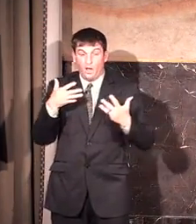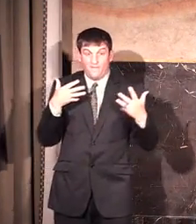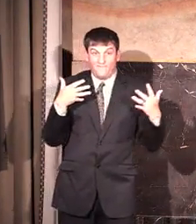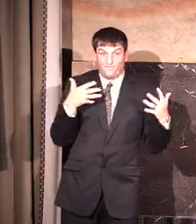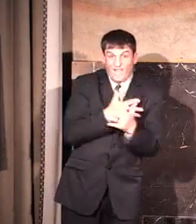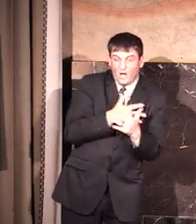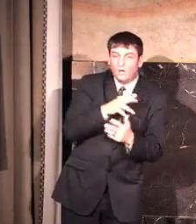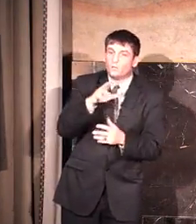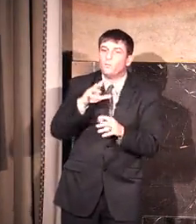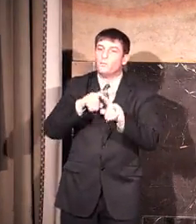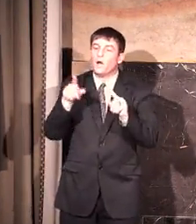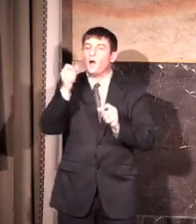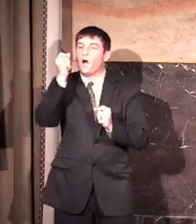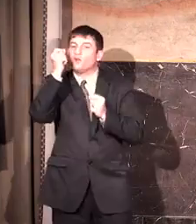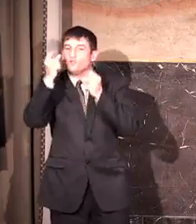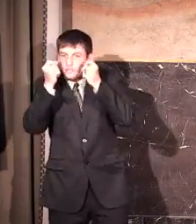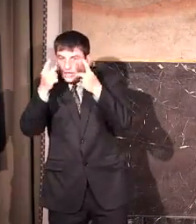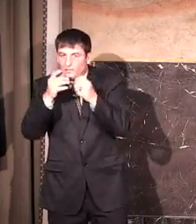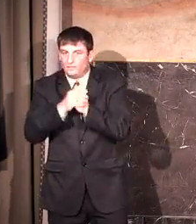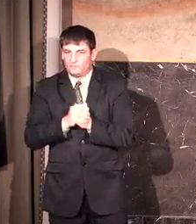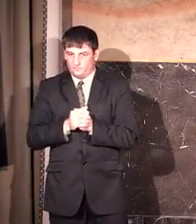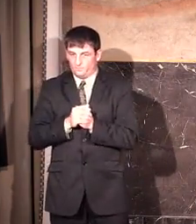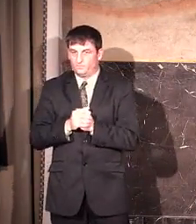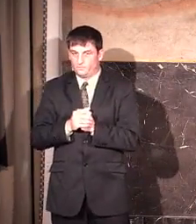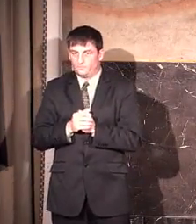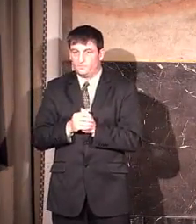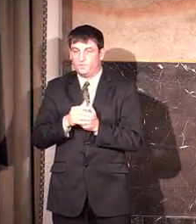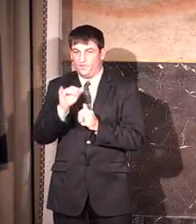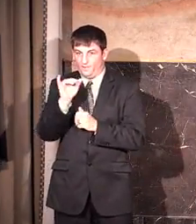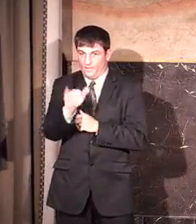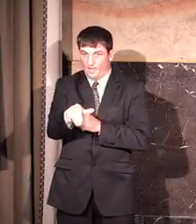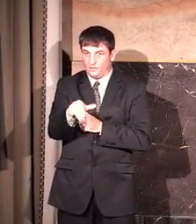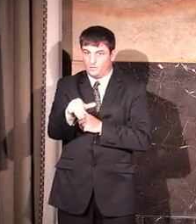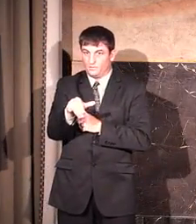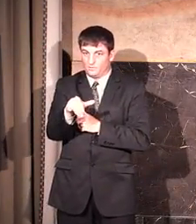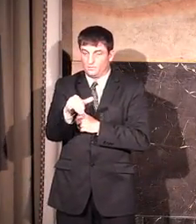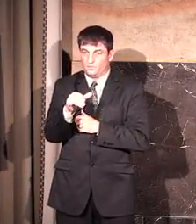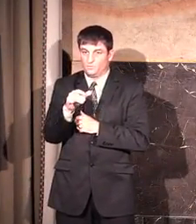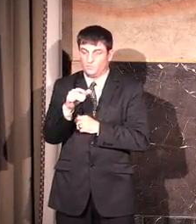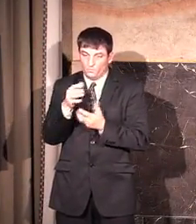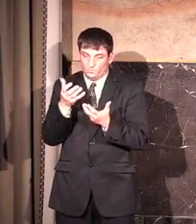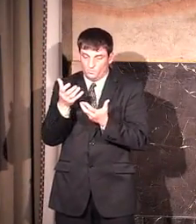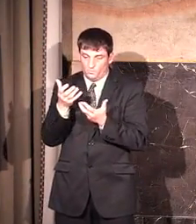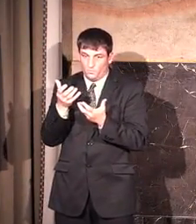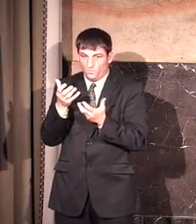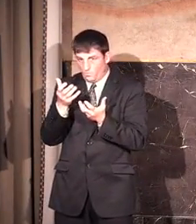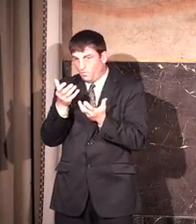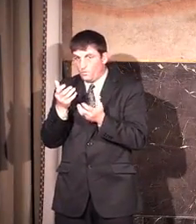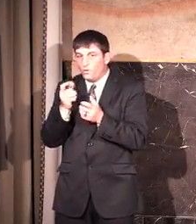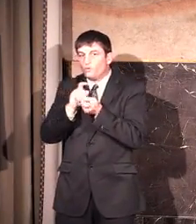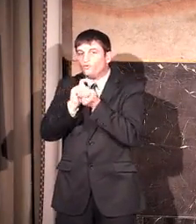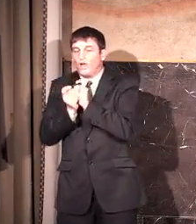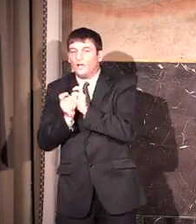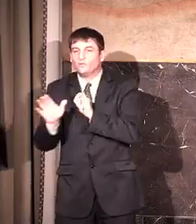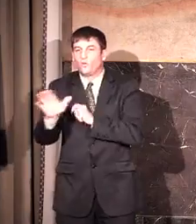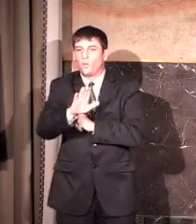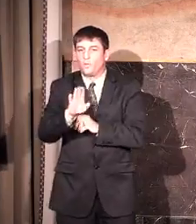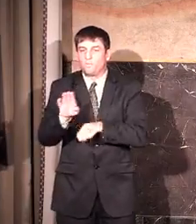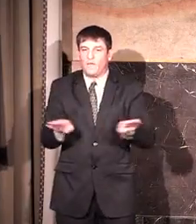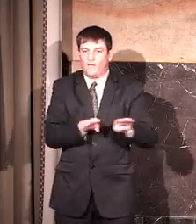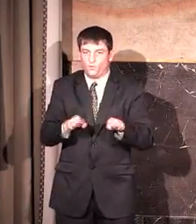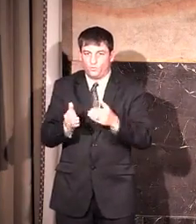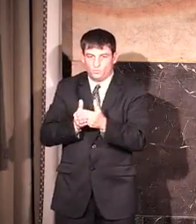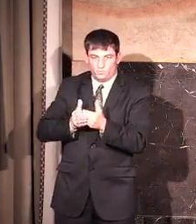about, but cognizant of, and that should drive a lot of their behavior going forward, especially those